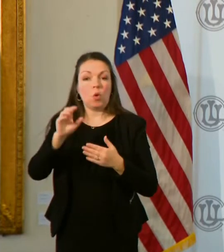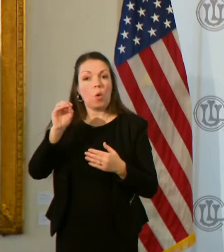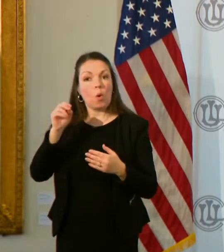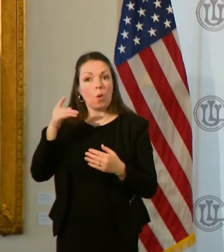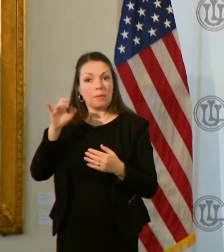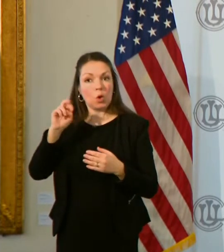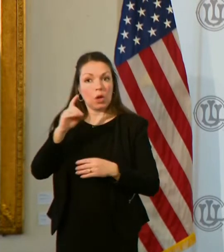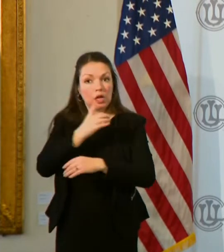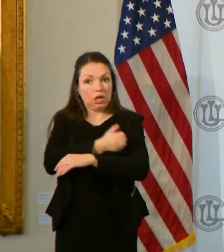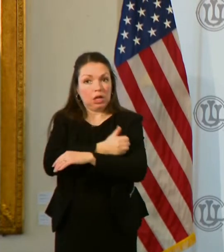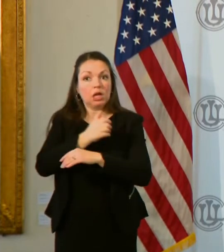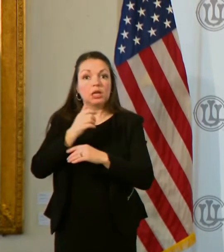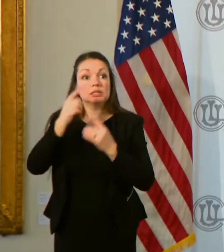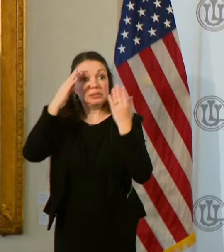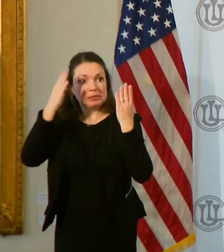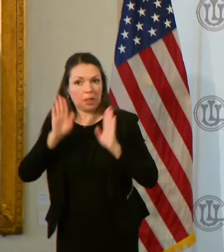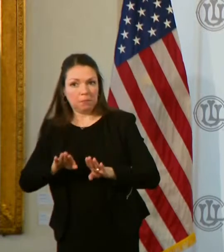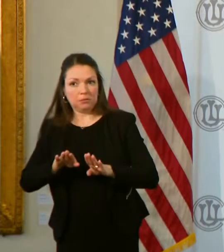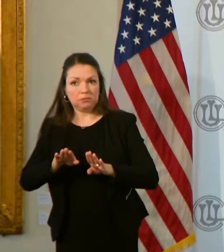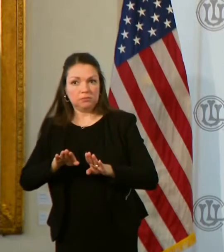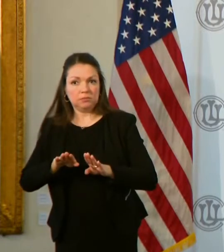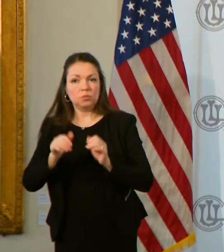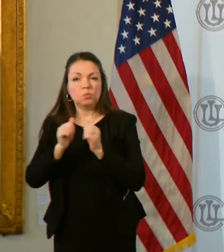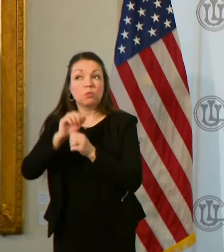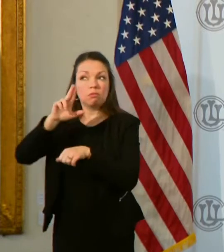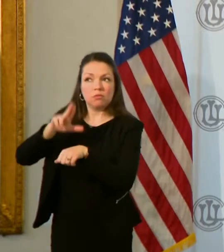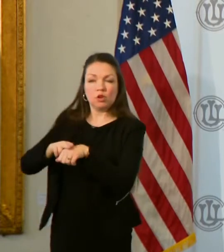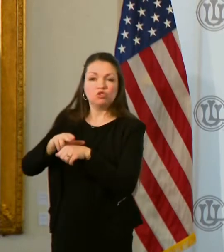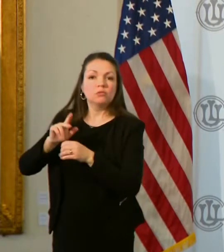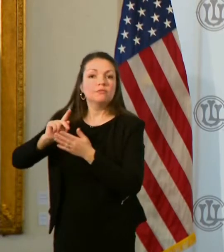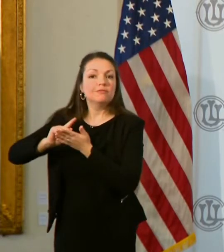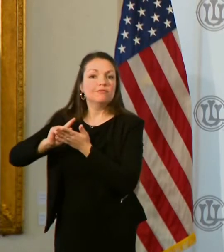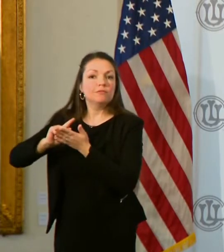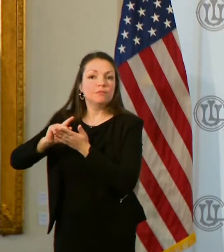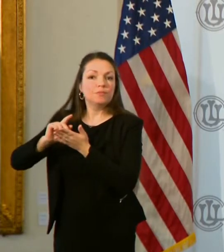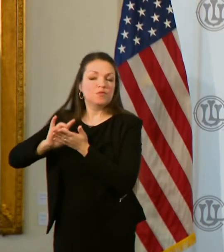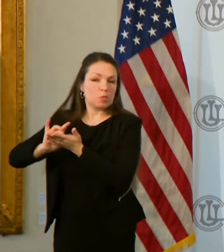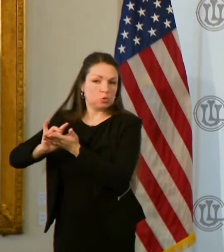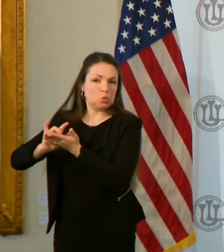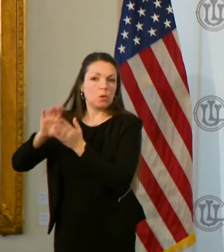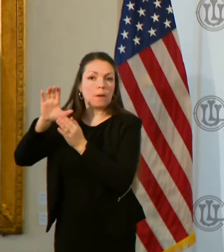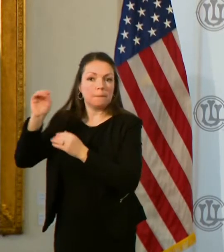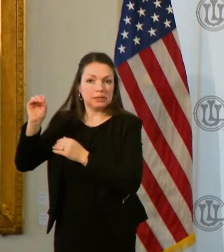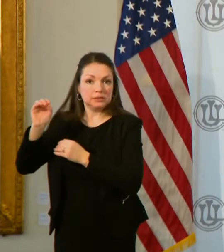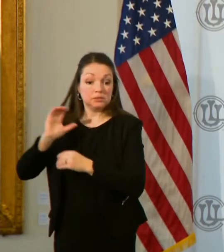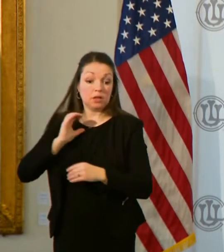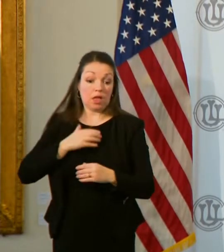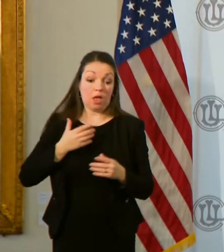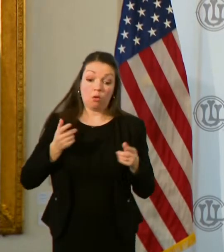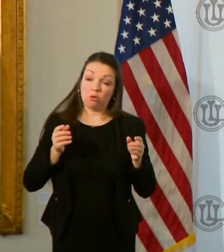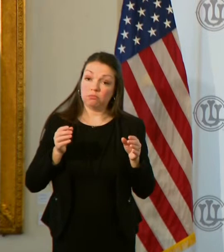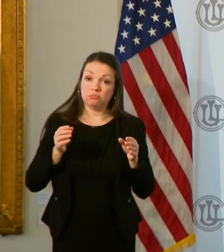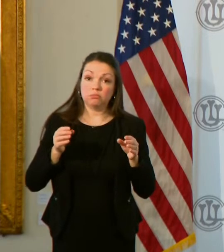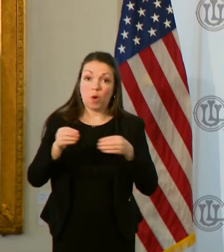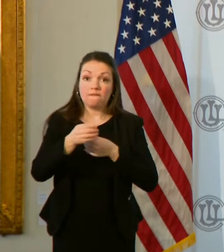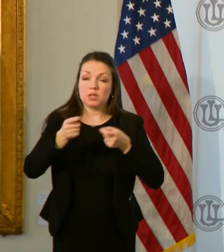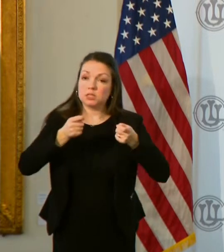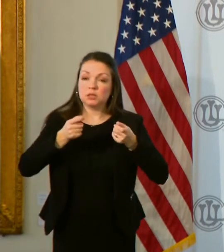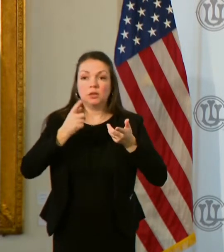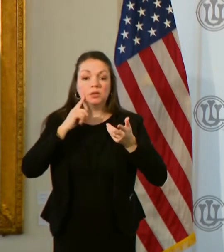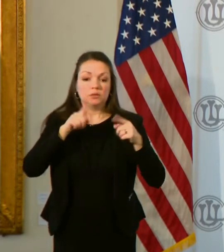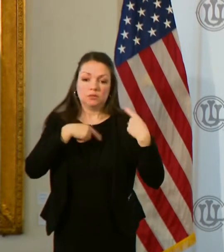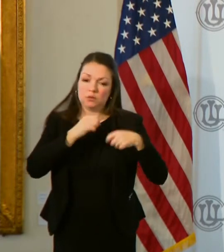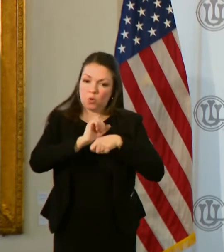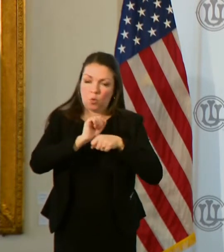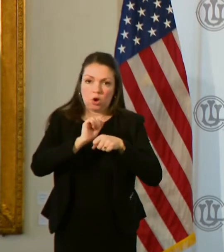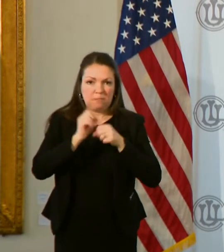agreement with the nation's pharmaceutical companies, in which our office had worked tirelessly for